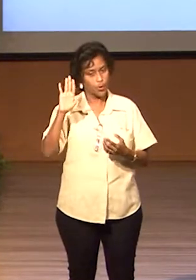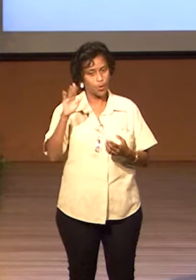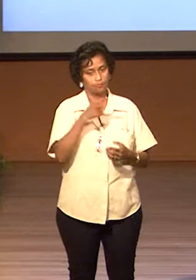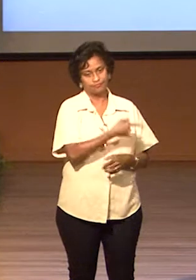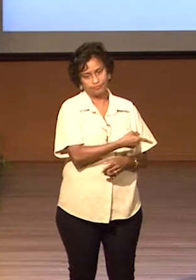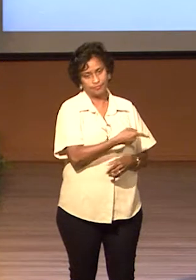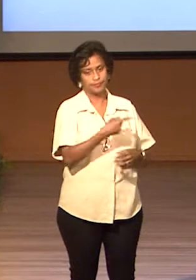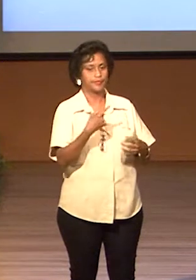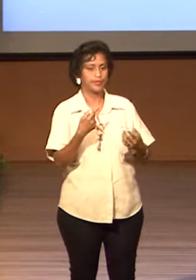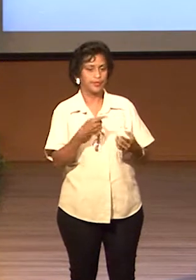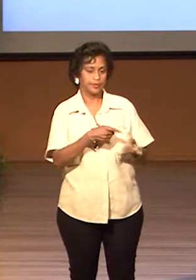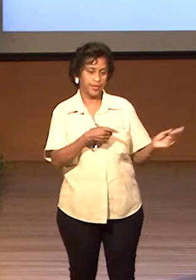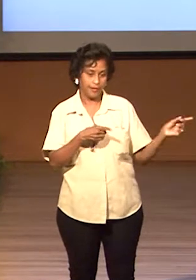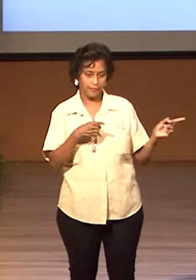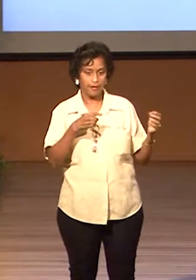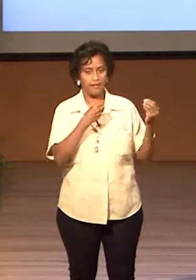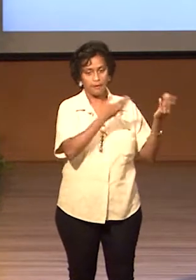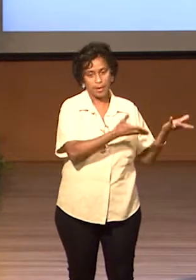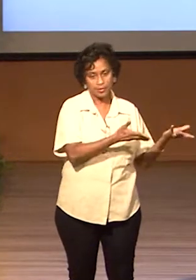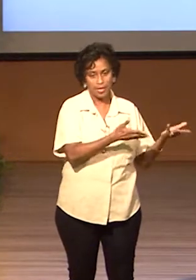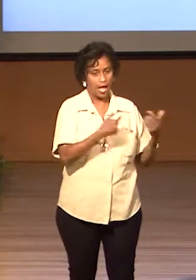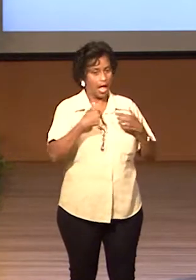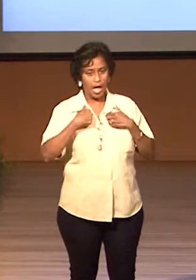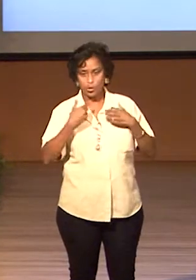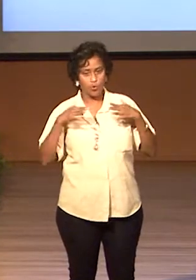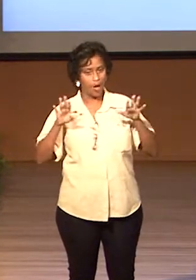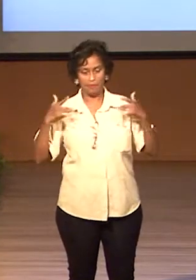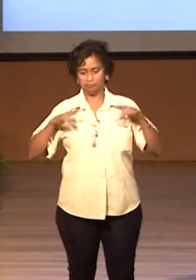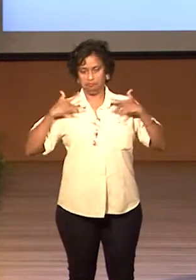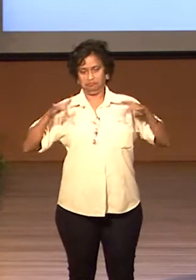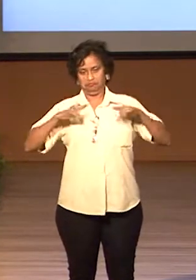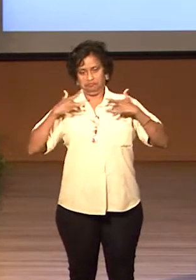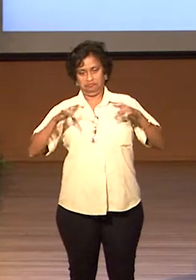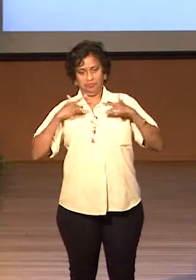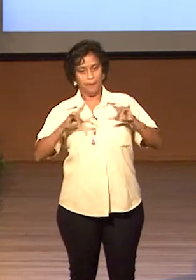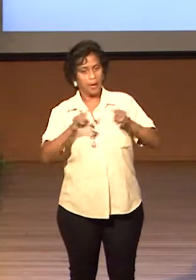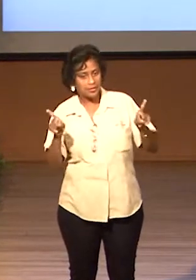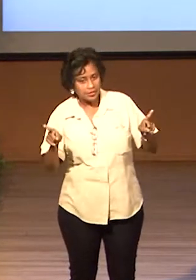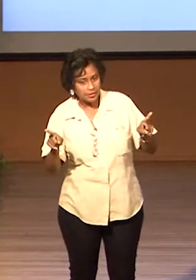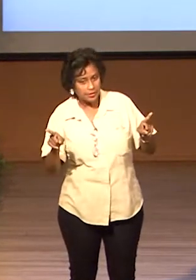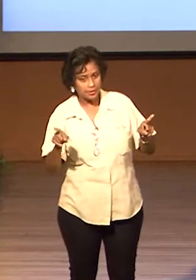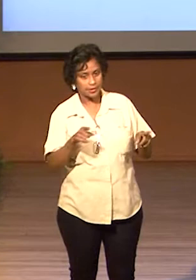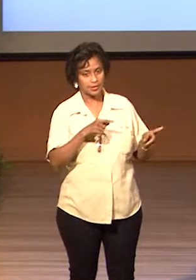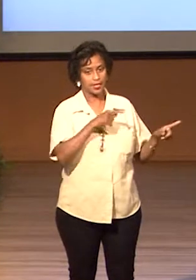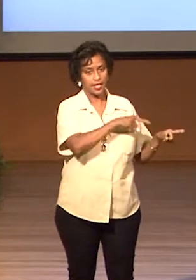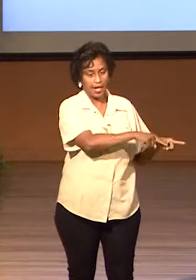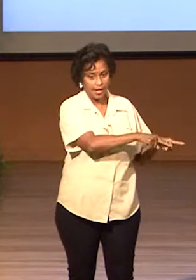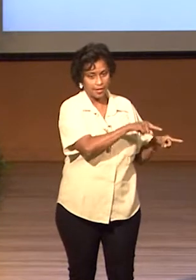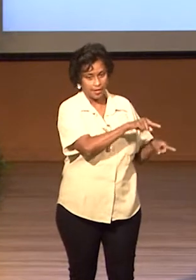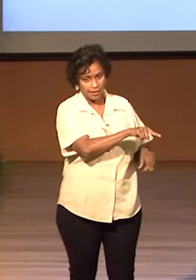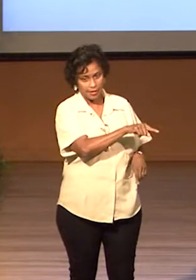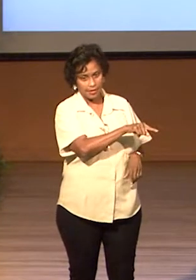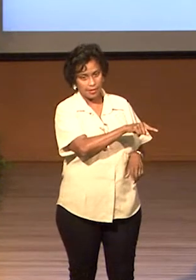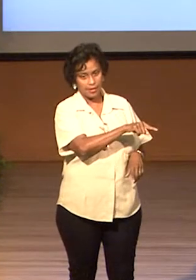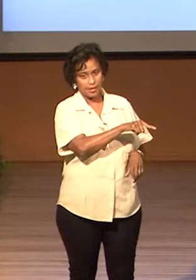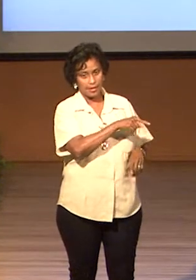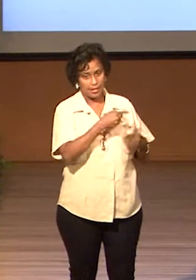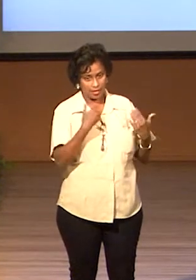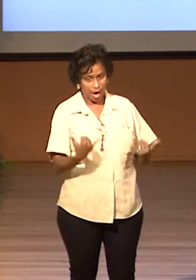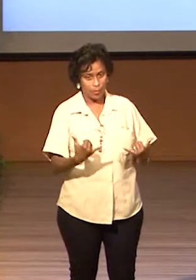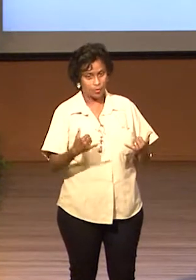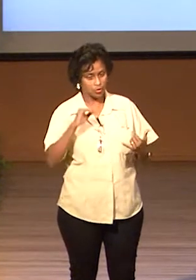you deny that feedback and reciprocity, then the likelihood of being